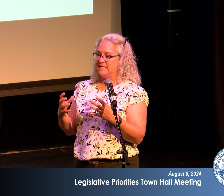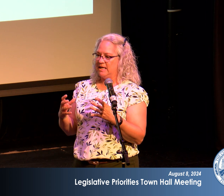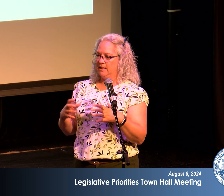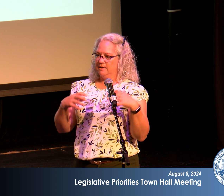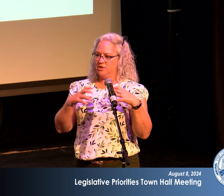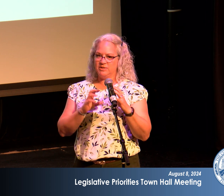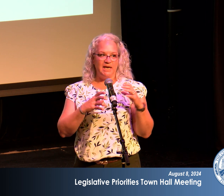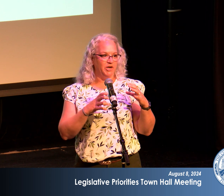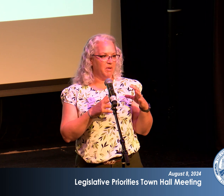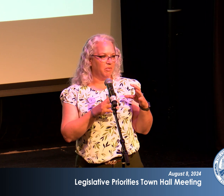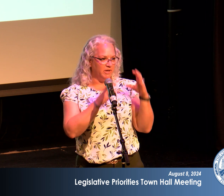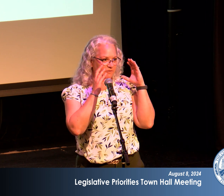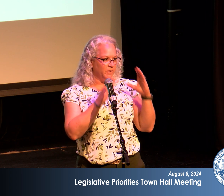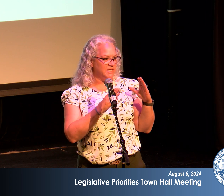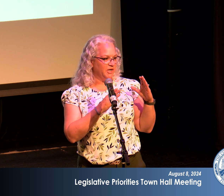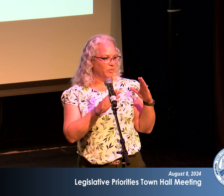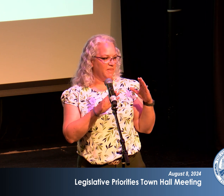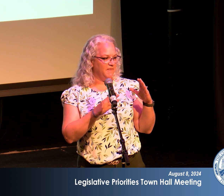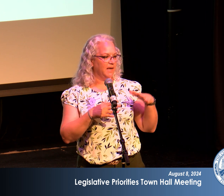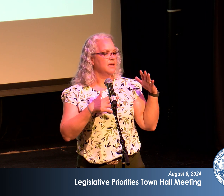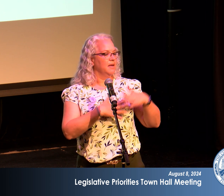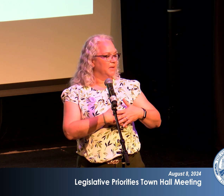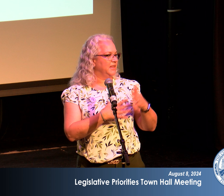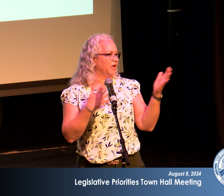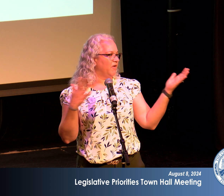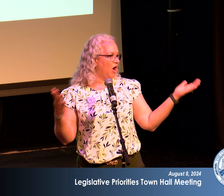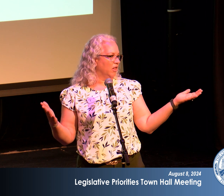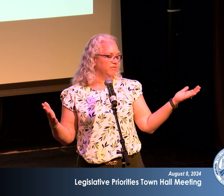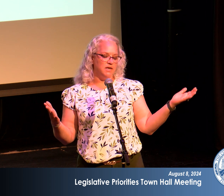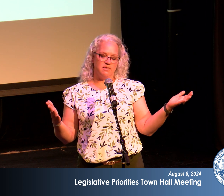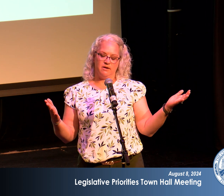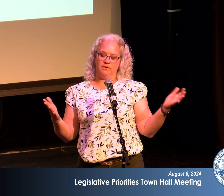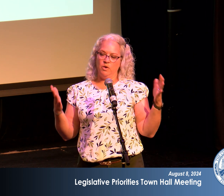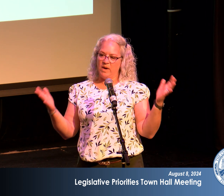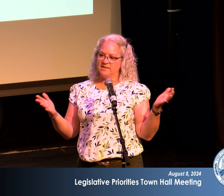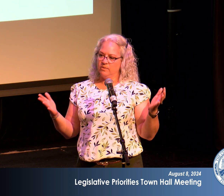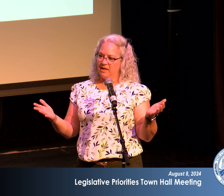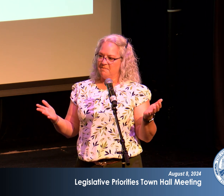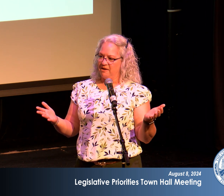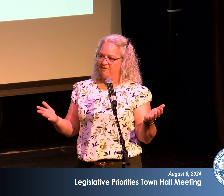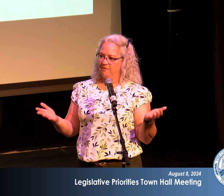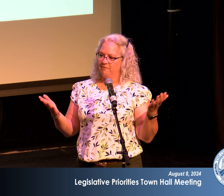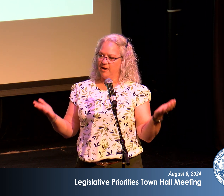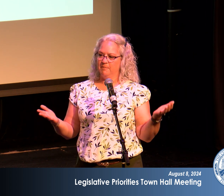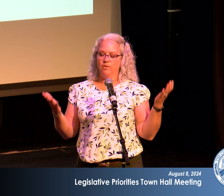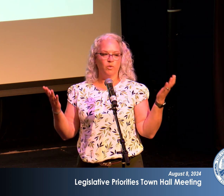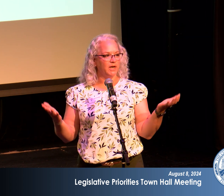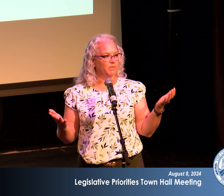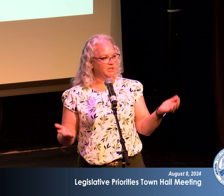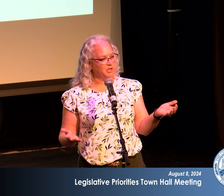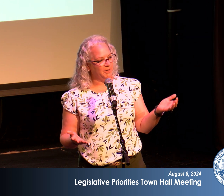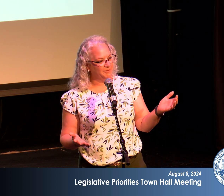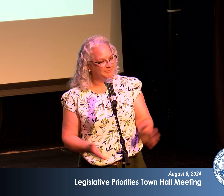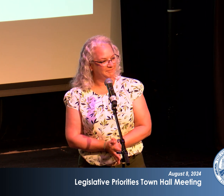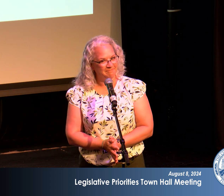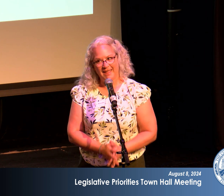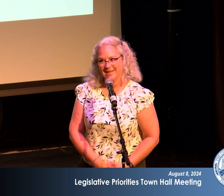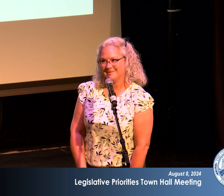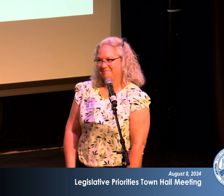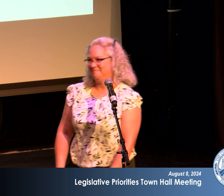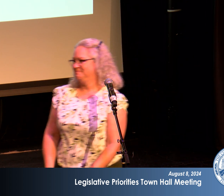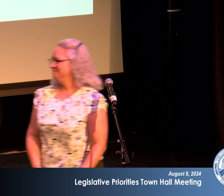very easy to stay in your bubble and focus on your one thing, but think of all of the other ways that we can benefit from working with each other.